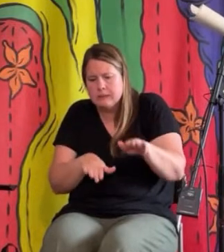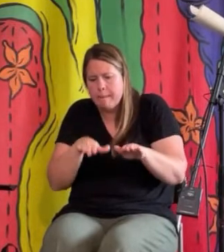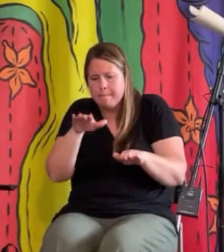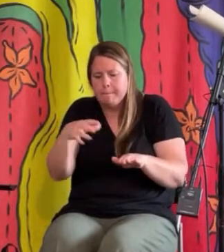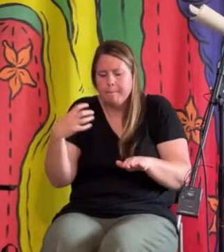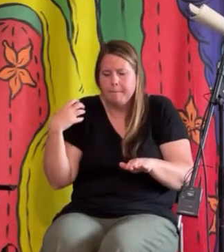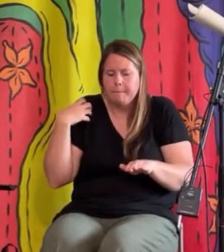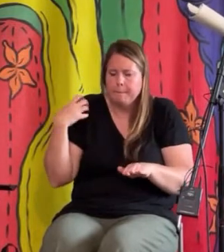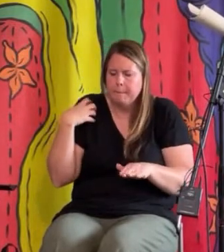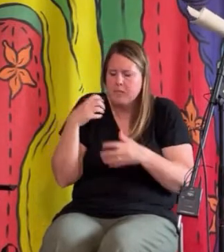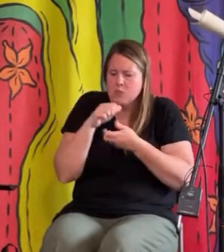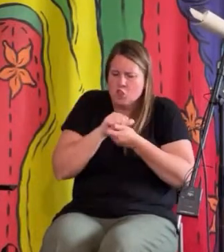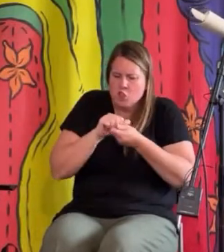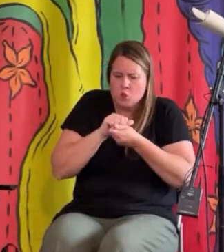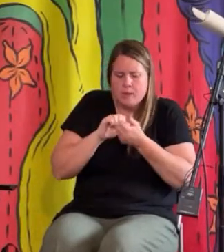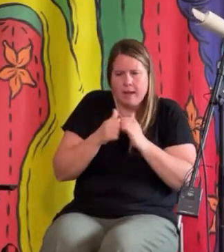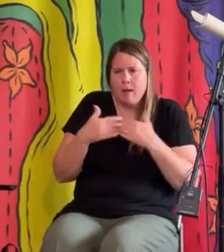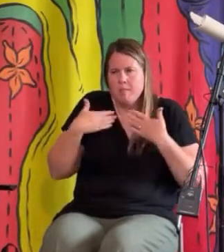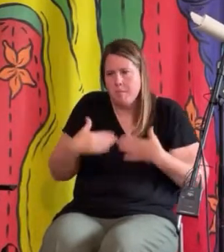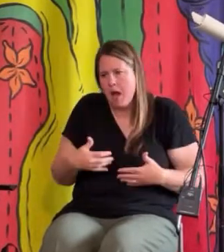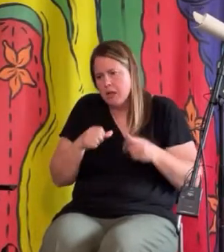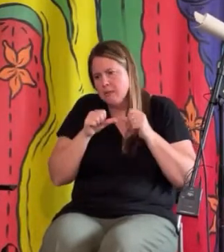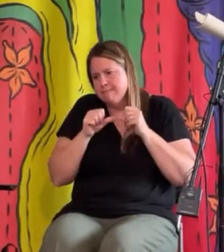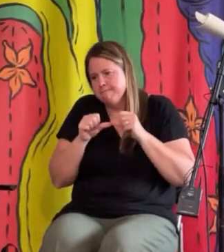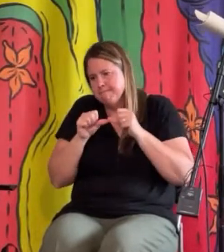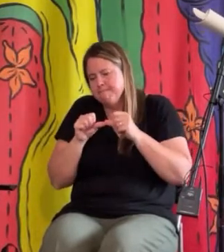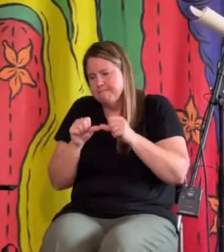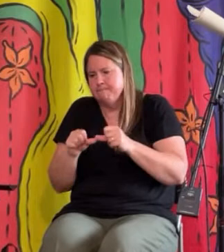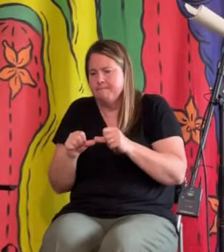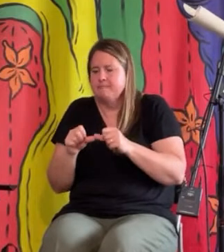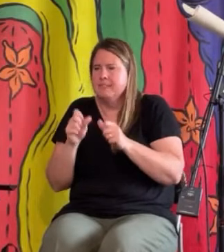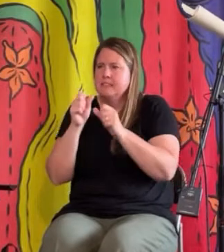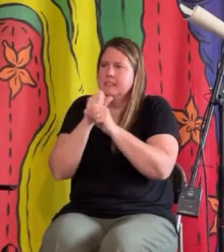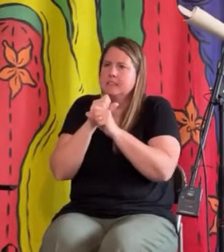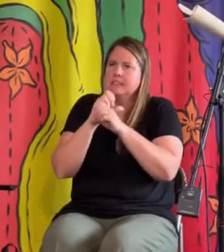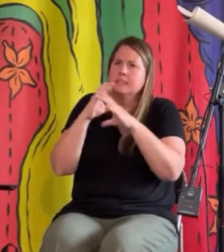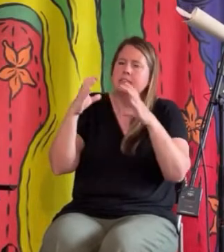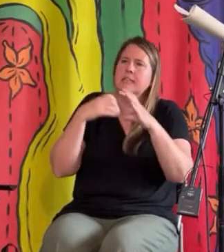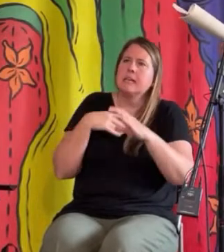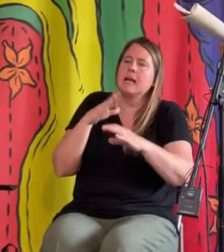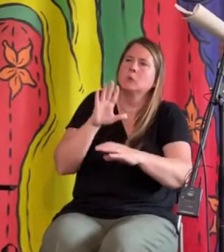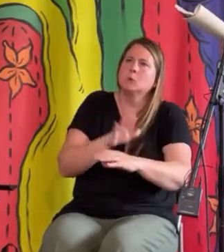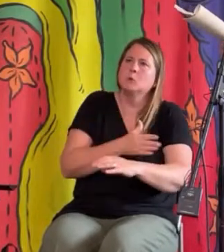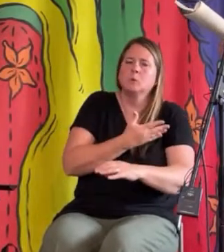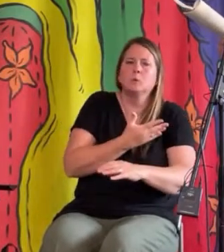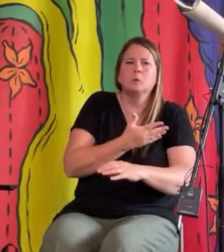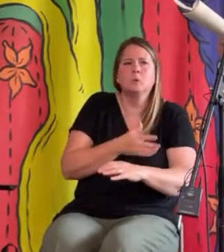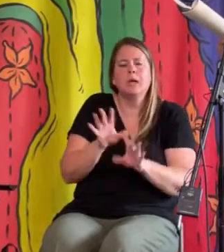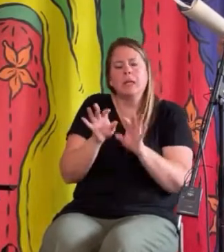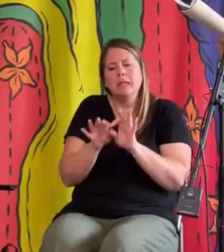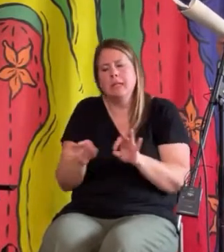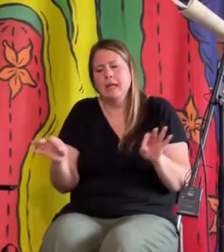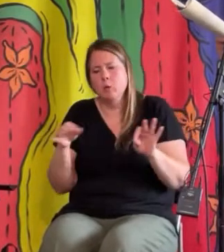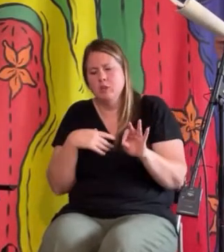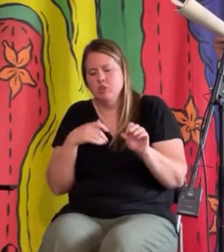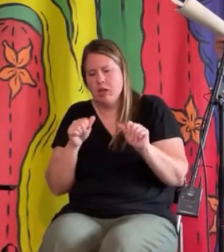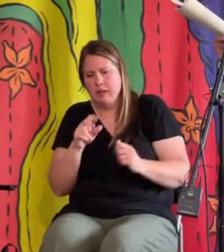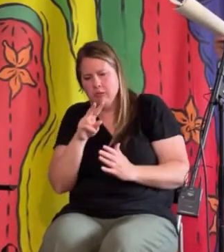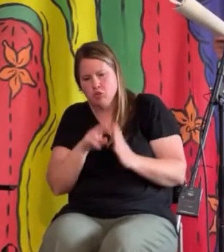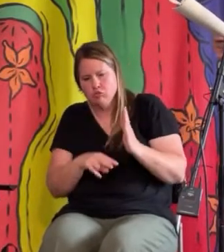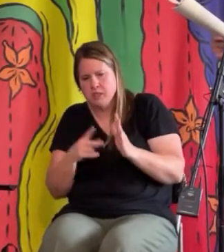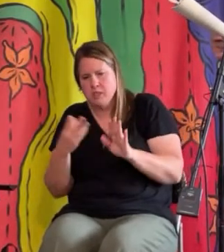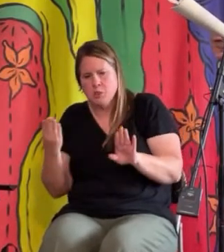to keep a body going. This scene has a tune, a language I can read, a door I